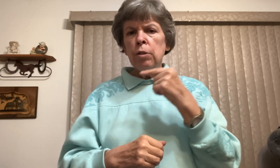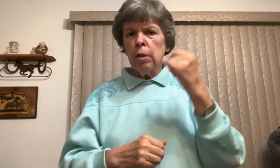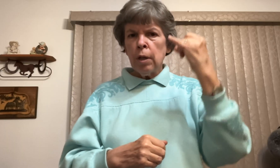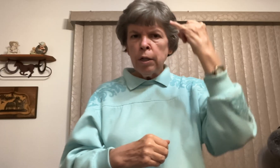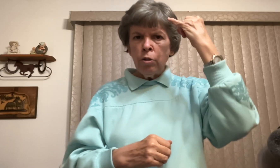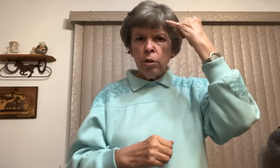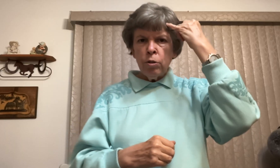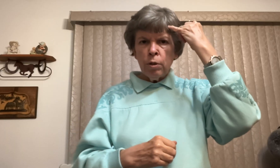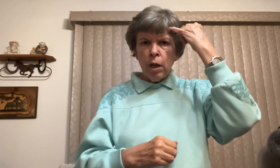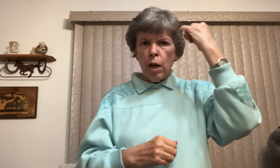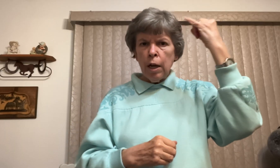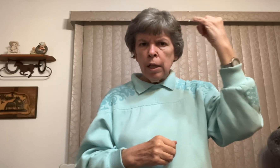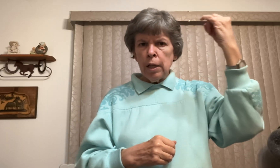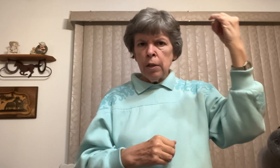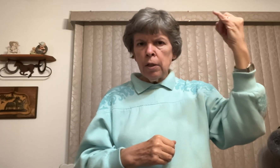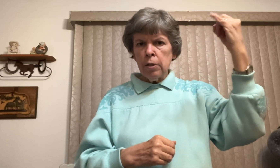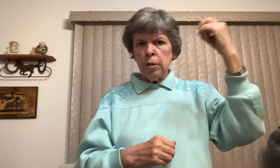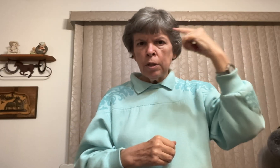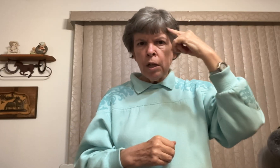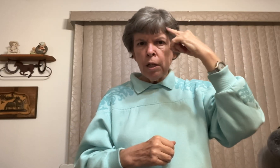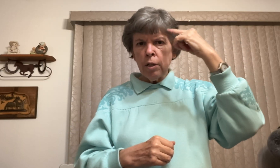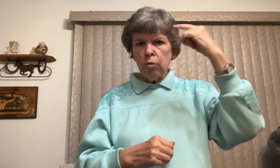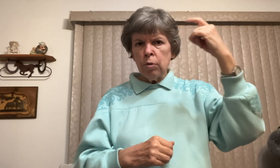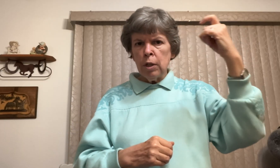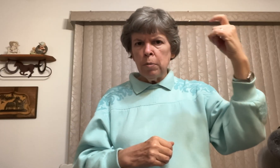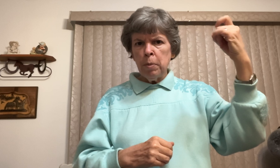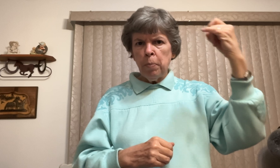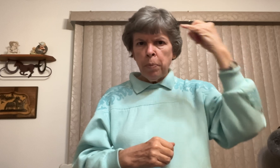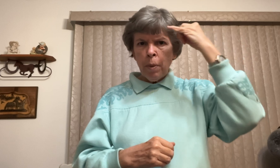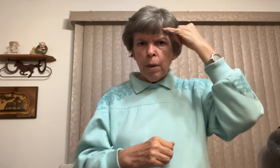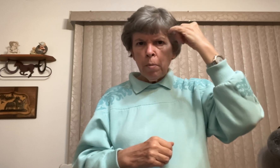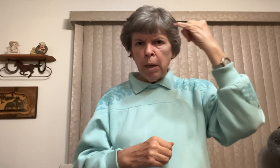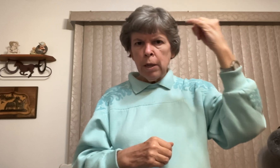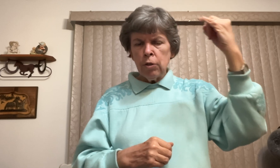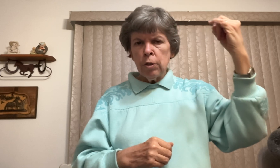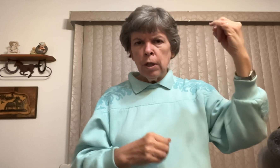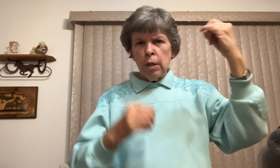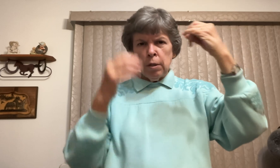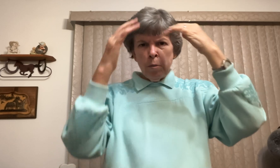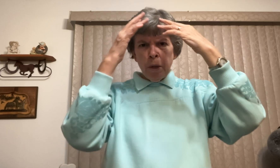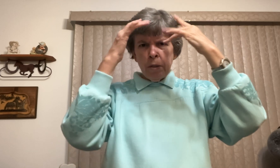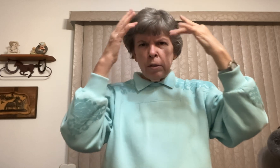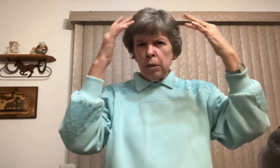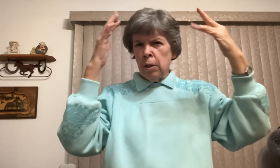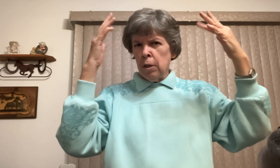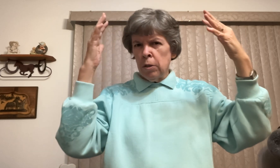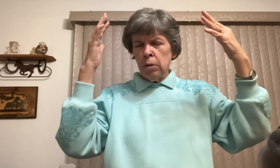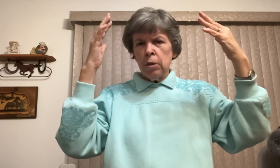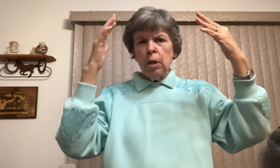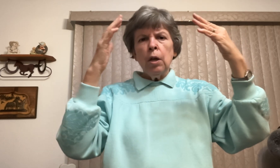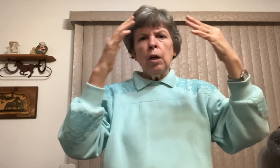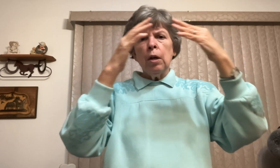I usually do an I like this. It's kind of like dream, imagine. You might see this.